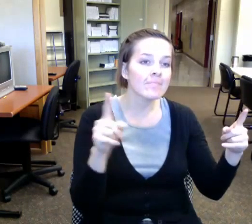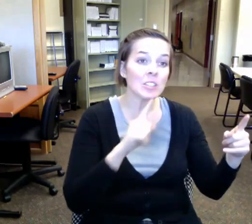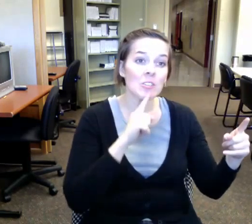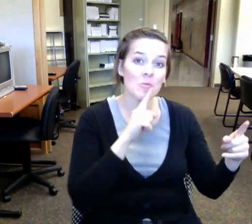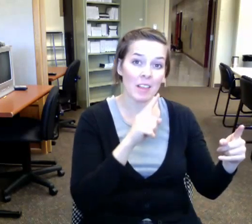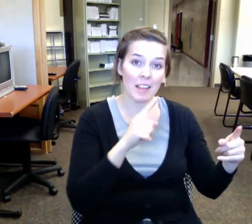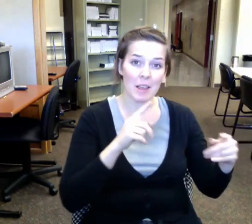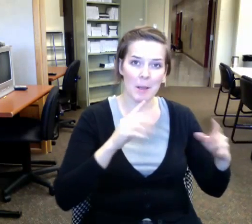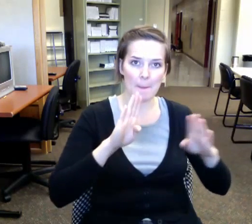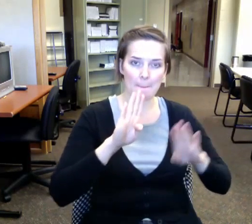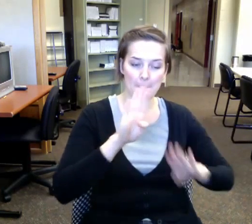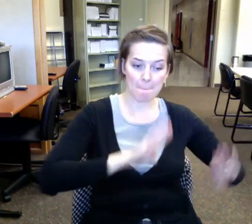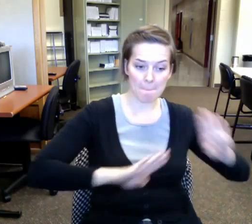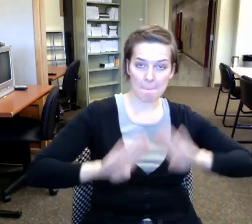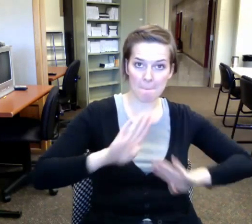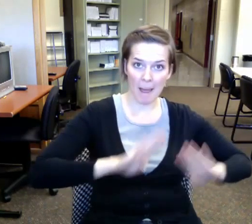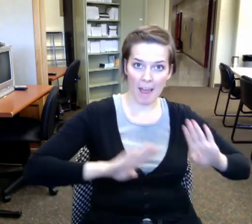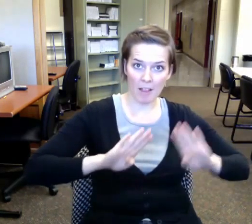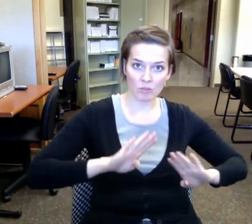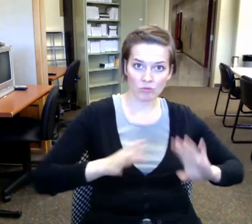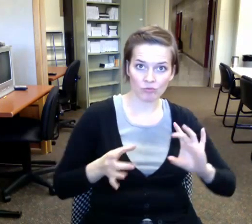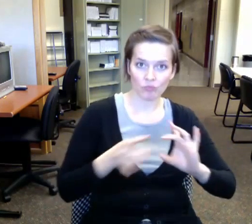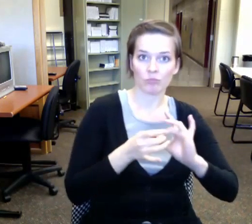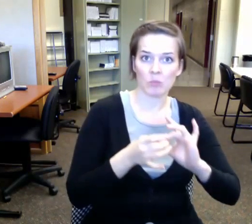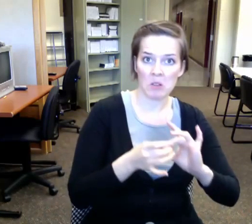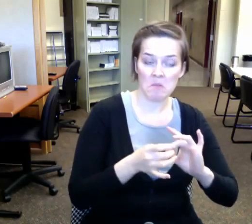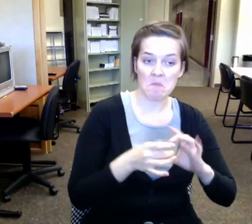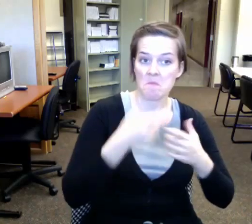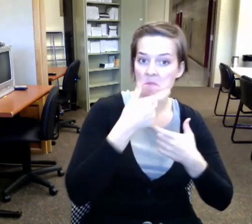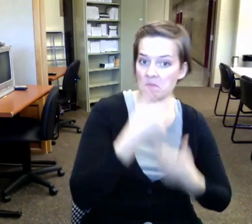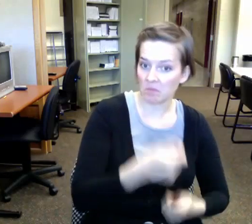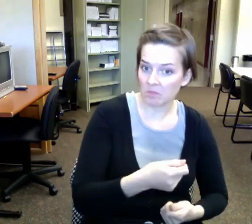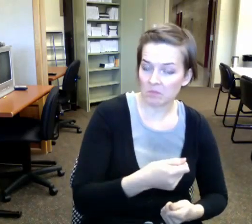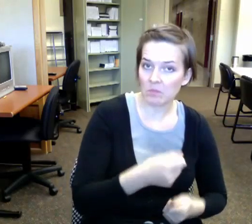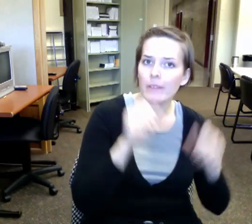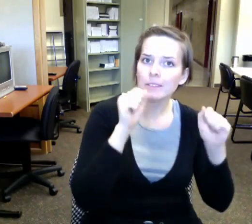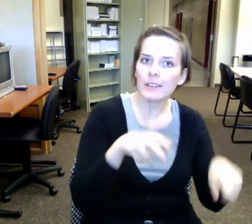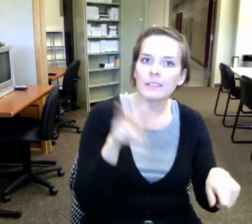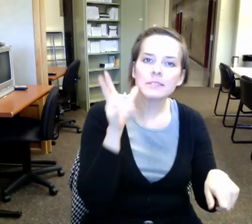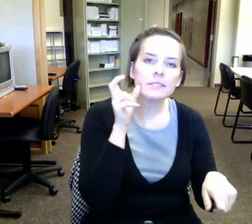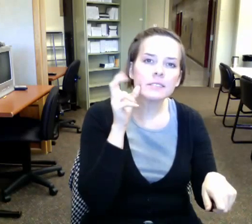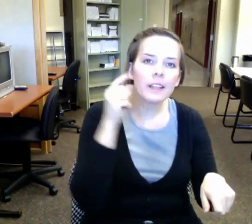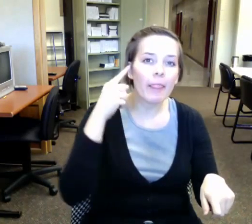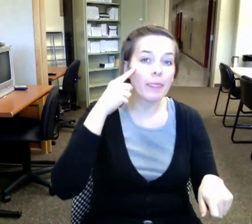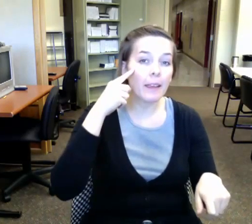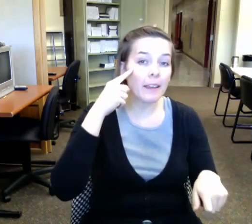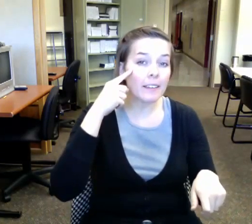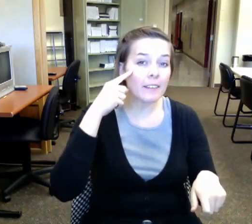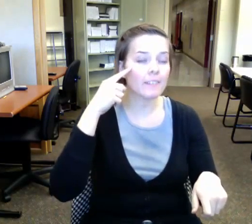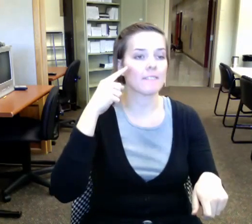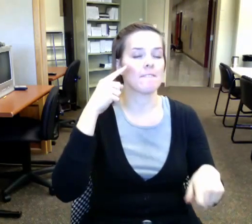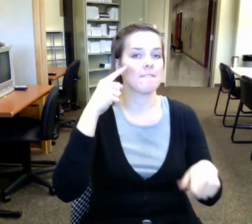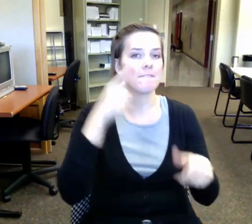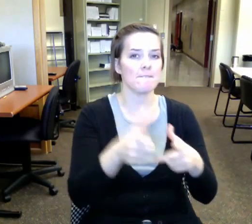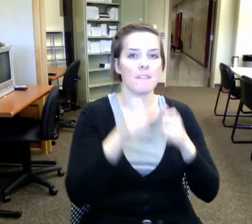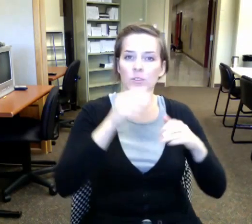interesting. We can listen and think a lot faster than a speaker can speak. When you think